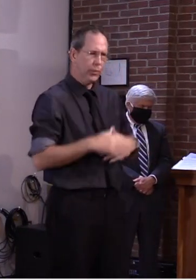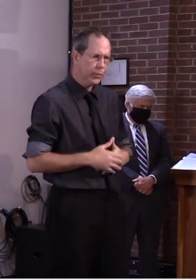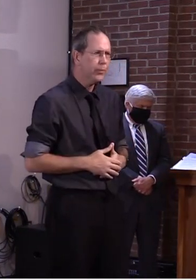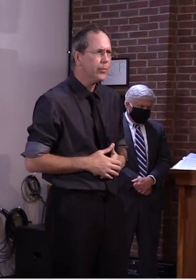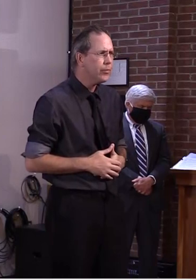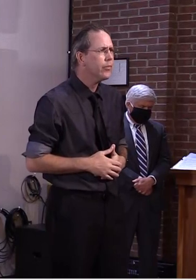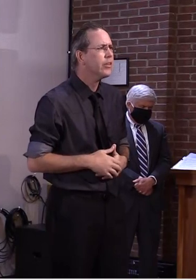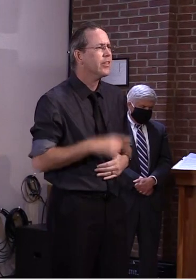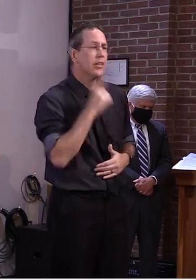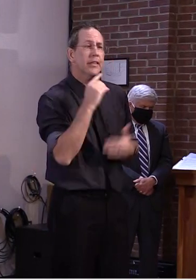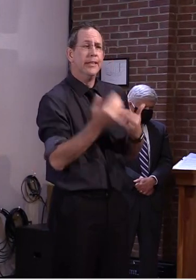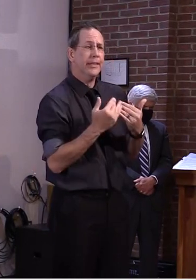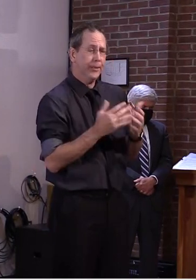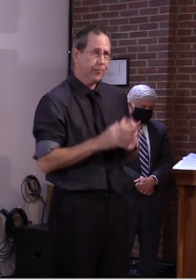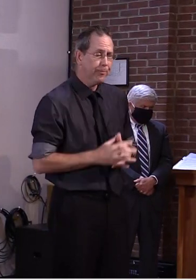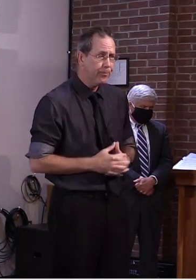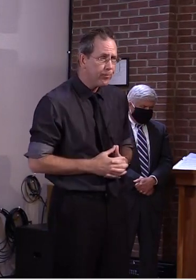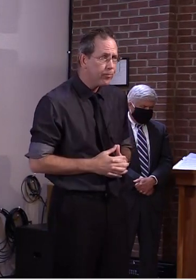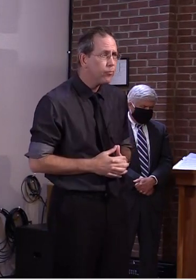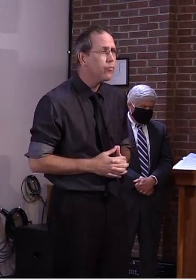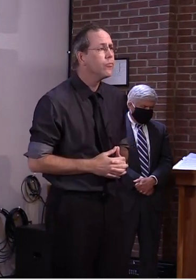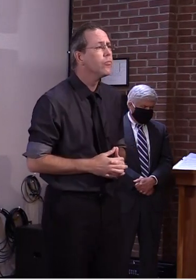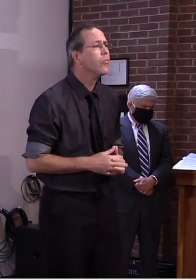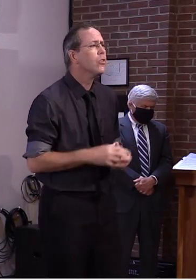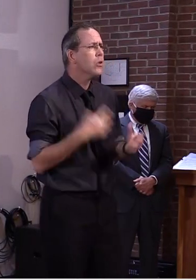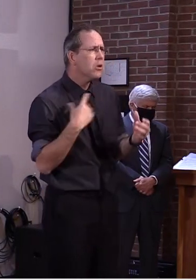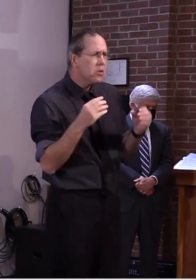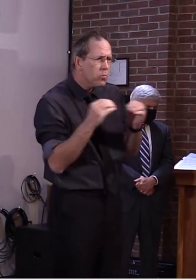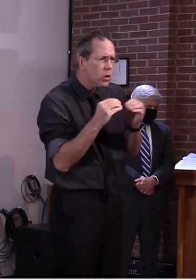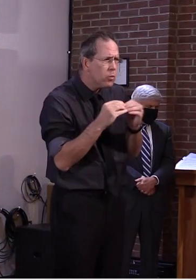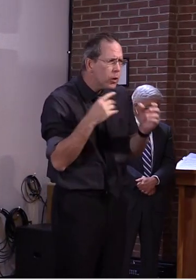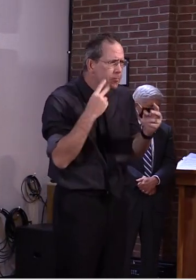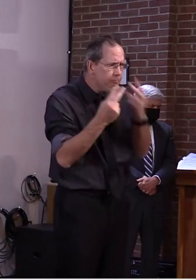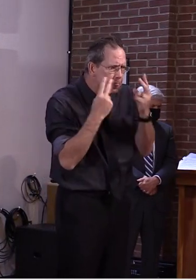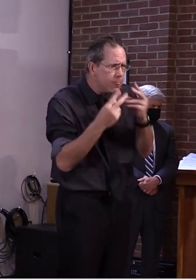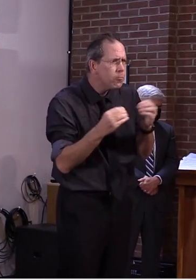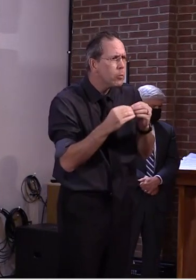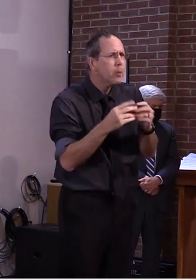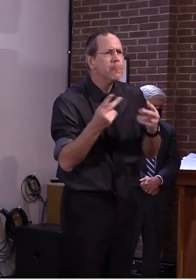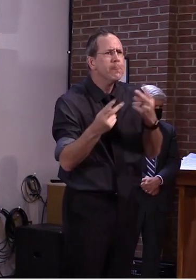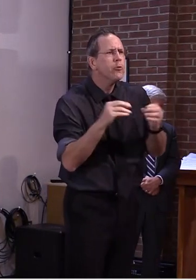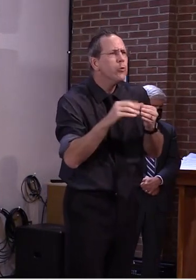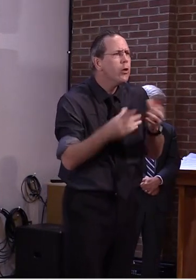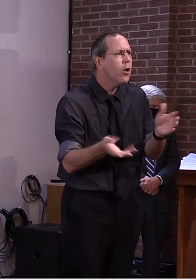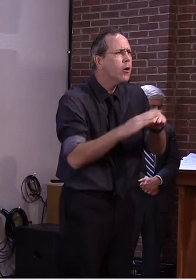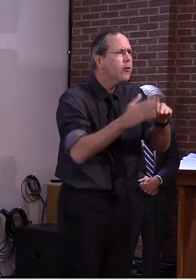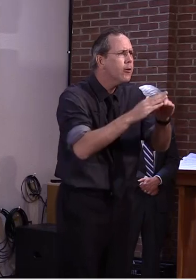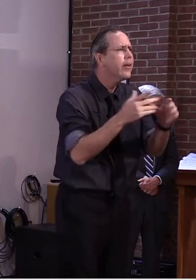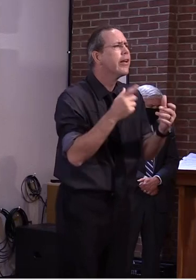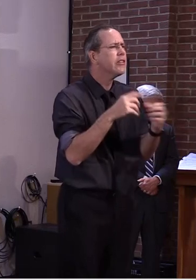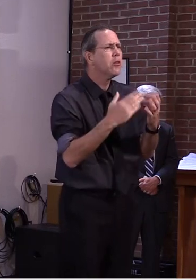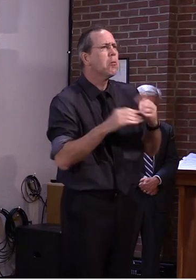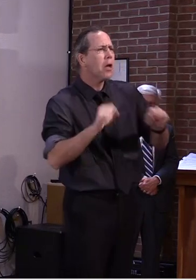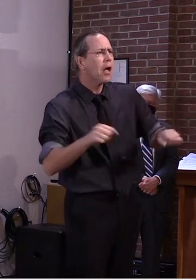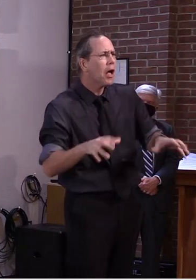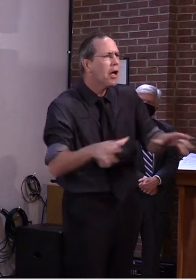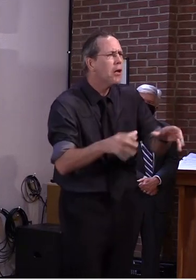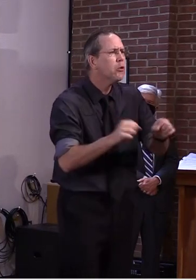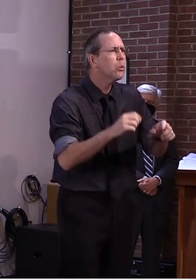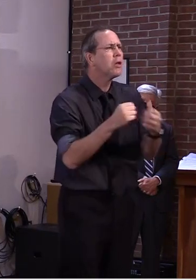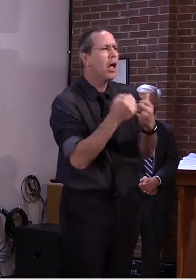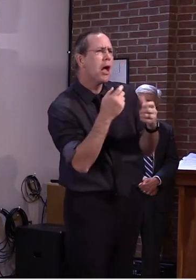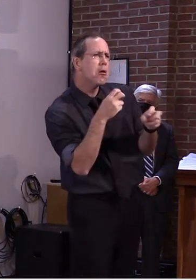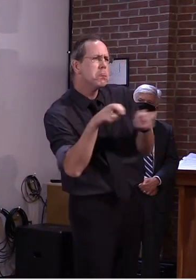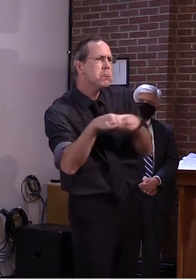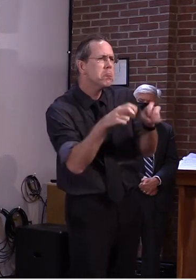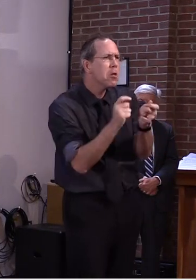doubt existed prior to the emergency, but certainly were exacerbated by bandwidth issues, inadequate access to computer